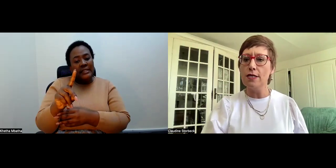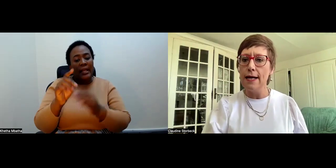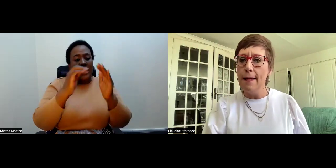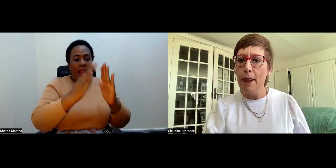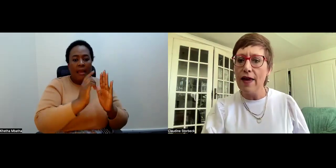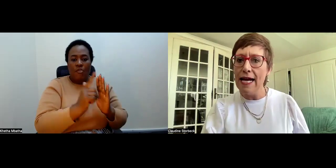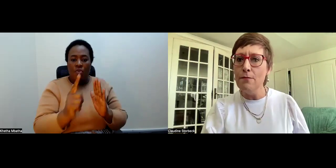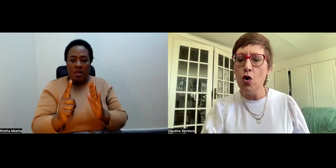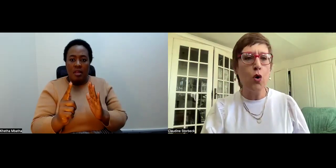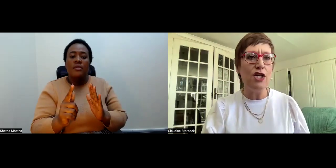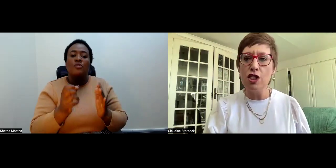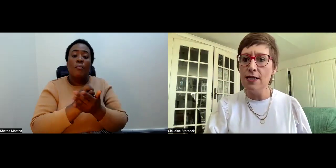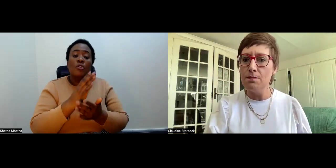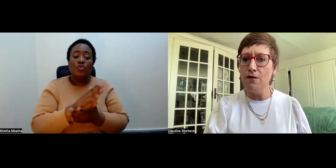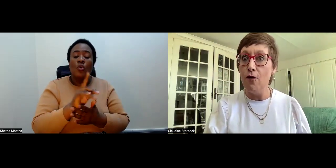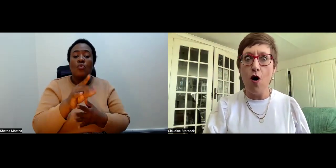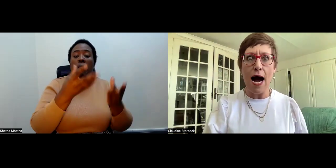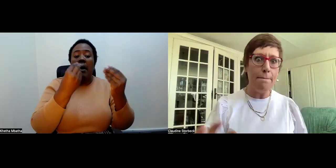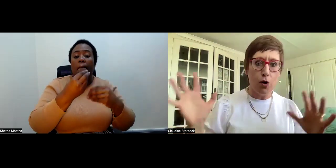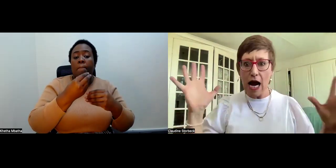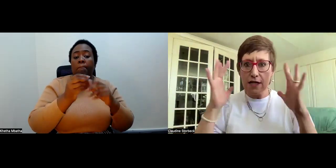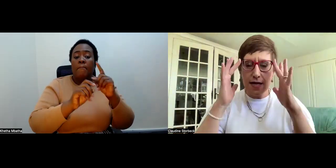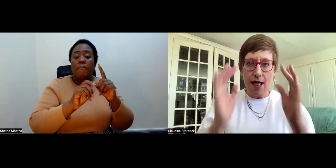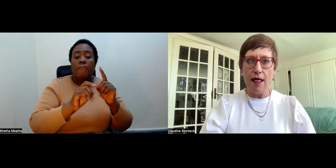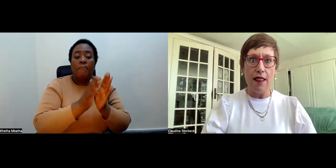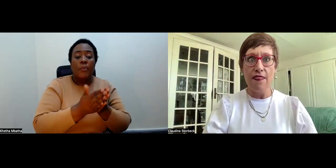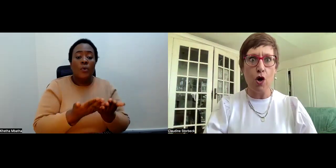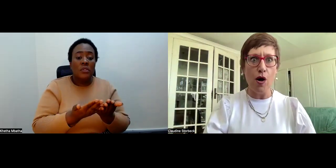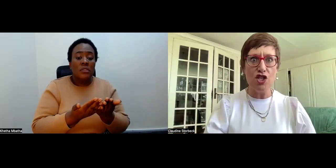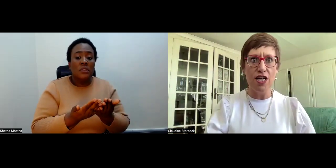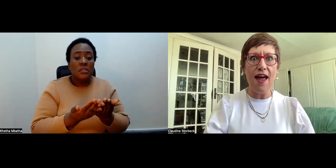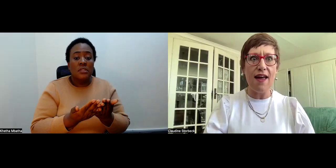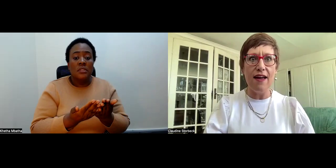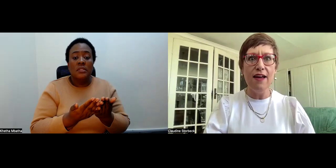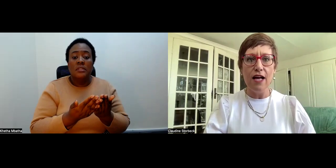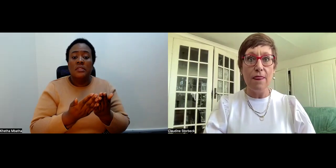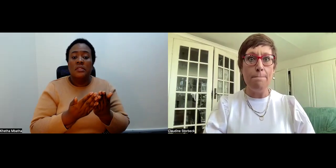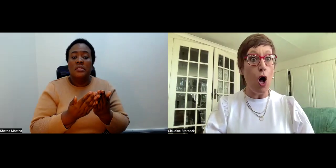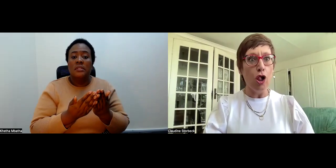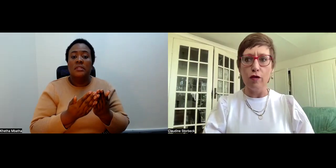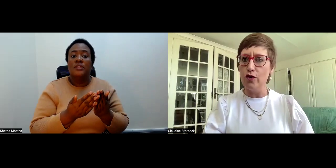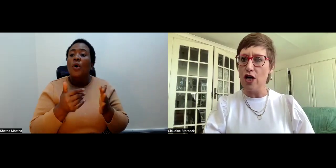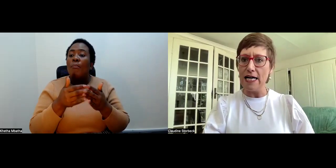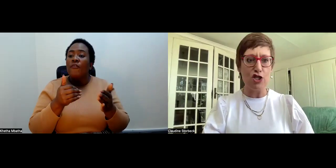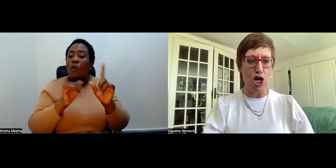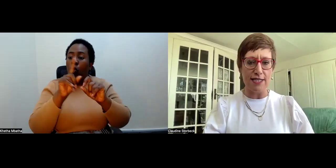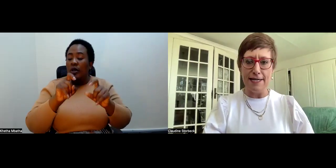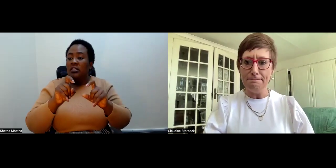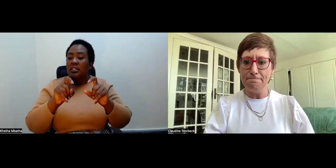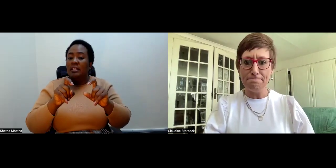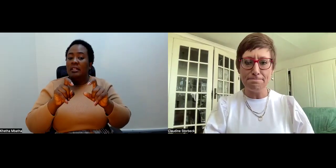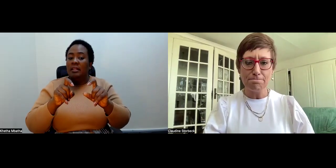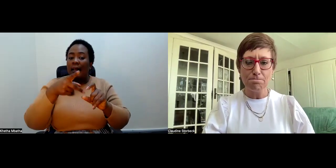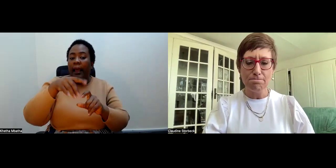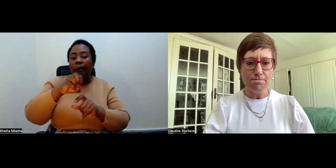get your books. Are there any more questions before I put out the questionnaire, the poll for you guys to